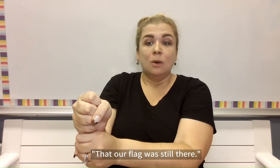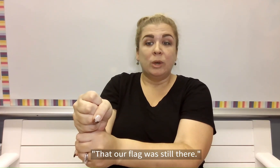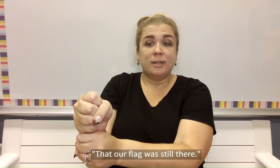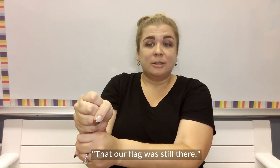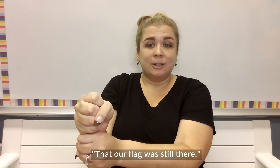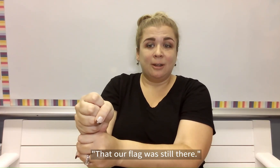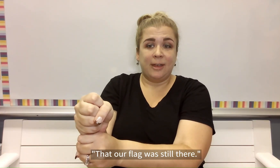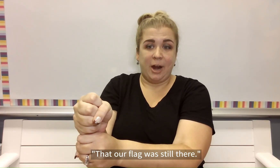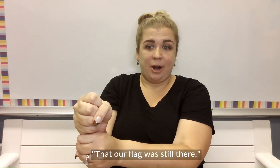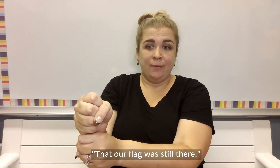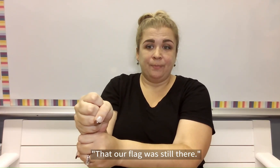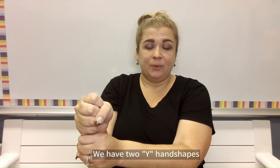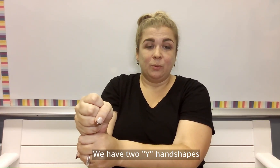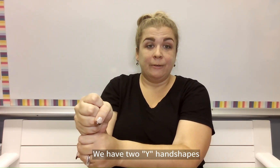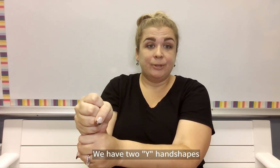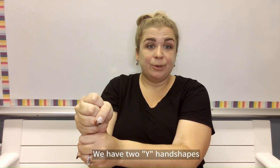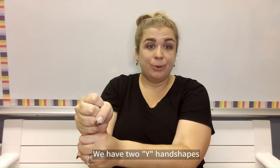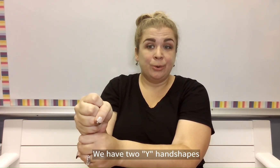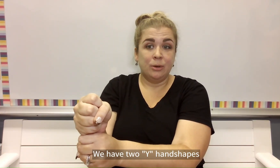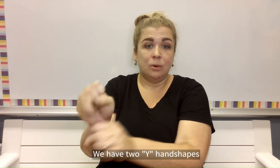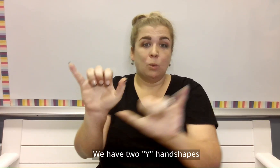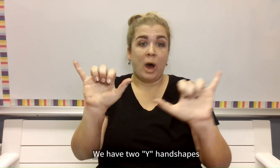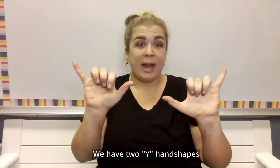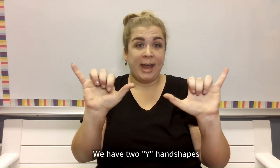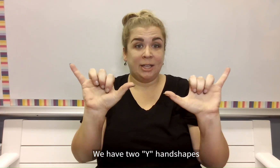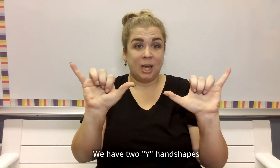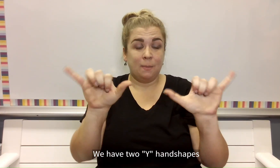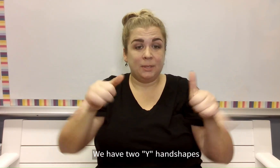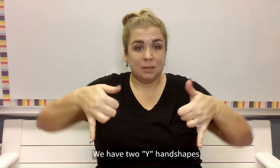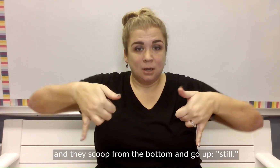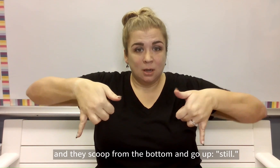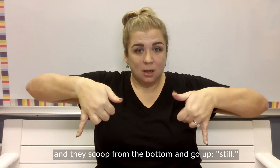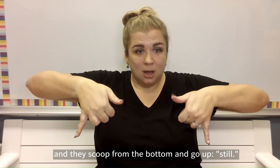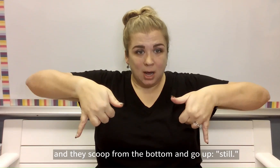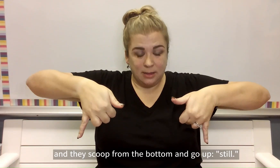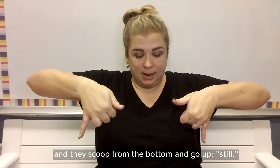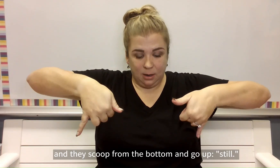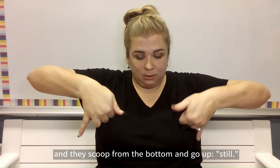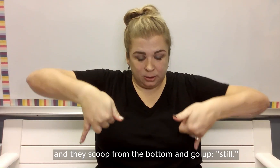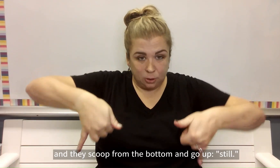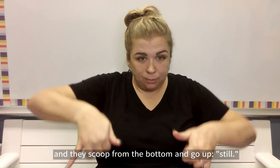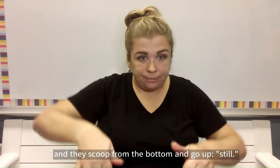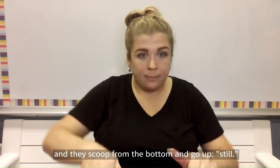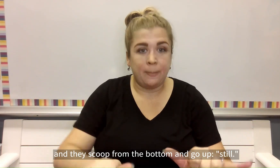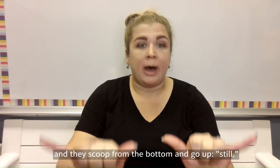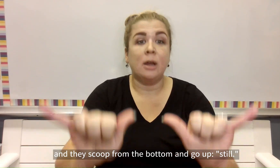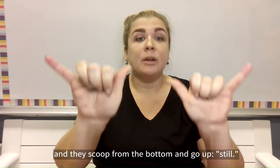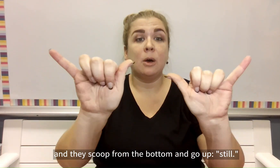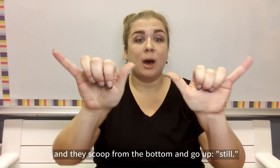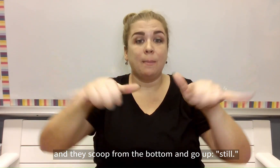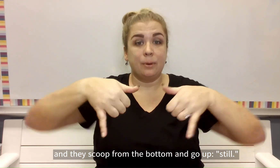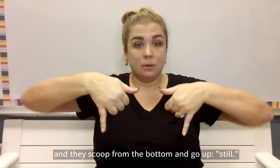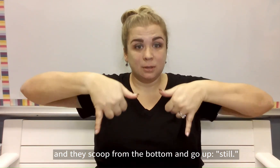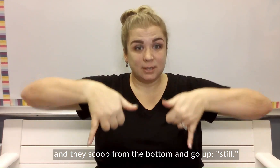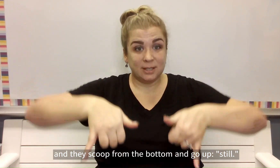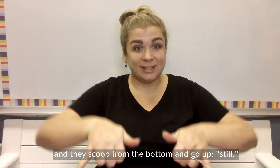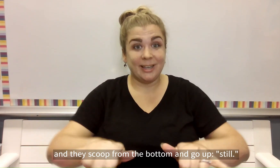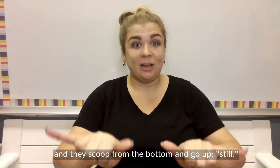was still there. We have 2 Y hand shapes, and they scoop from the bottom and go up.